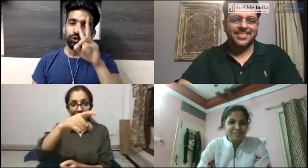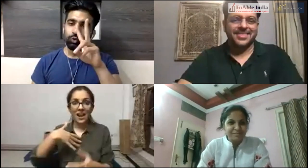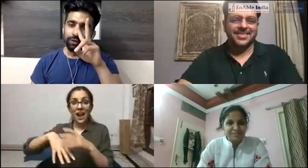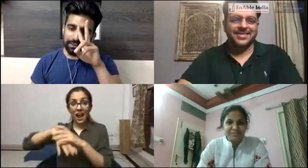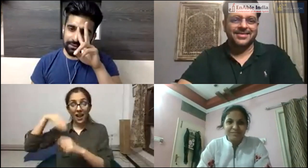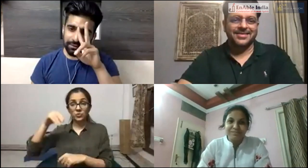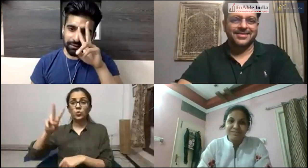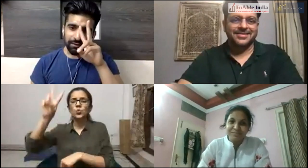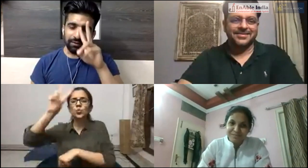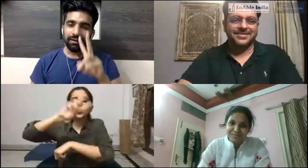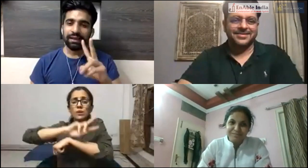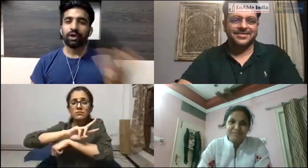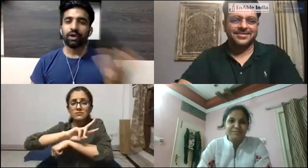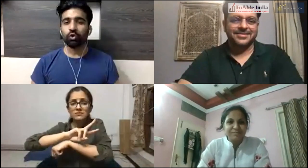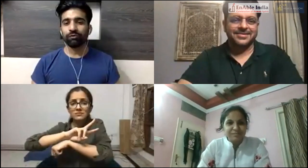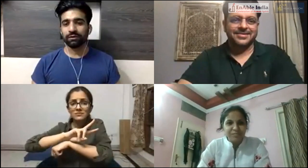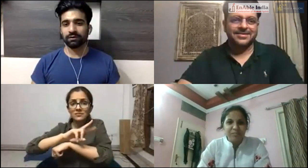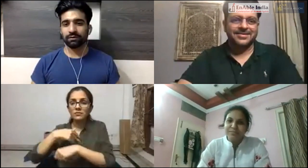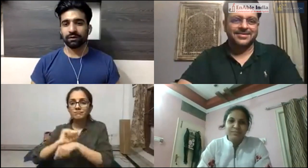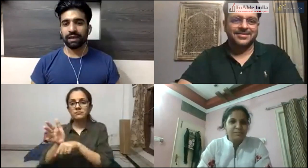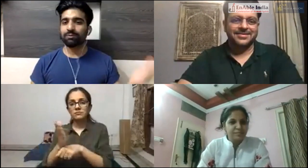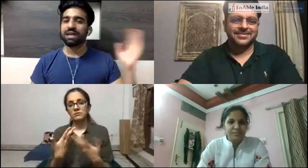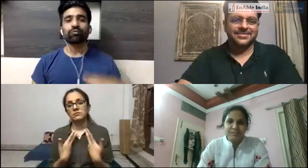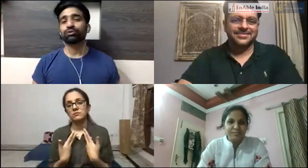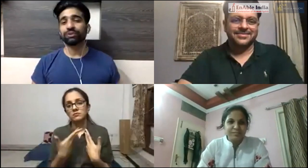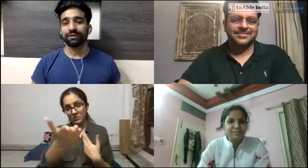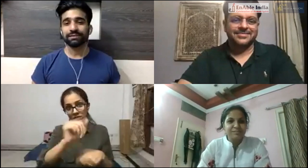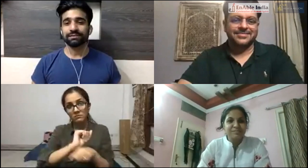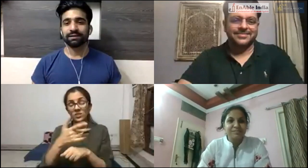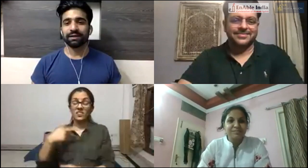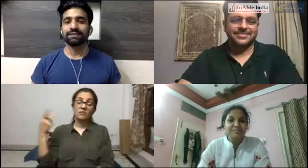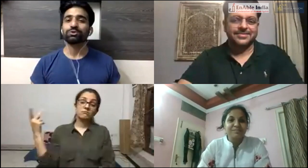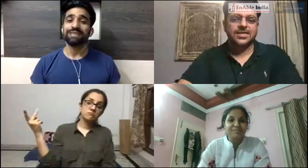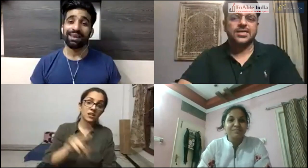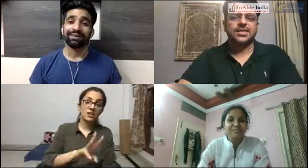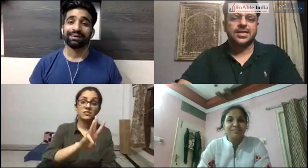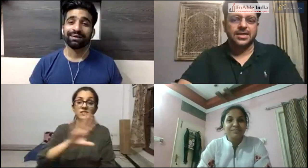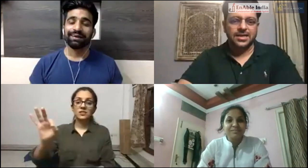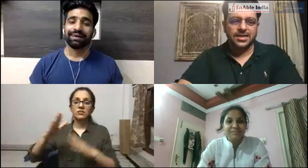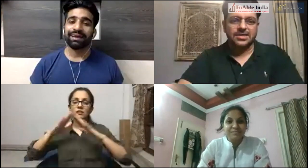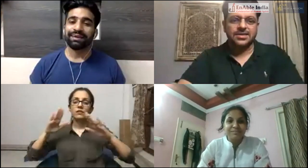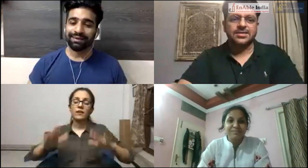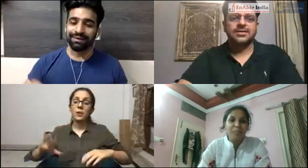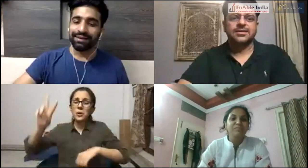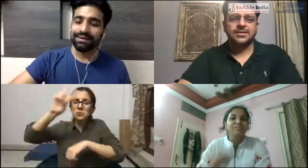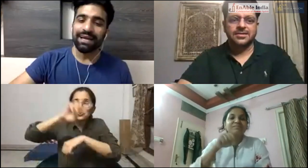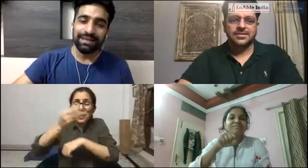like 2 days, and I got COVID, and I was down for 3 weeks, and it's so sad.